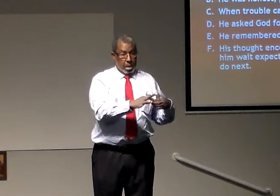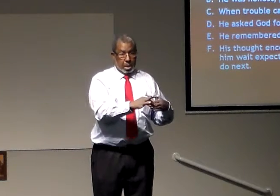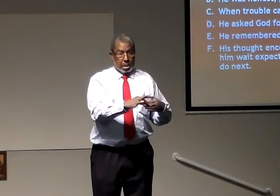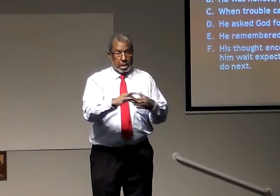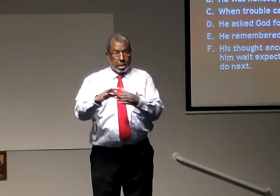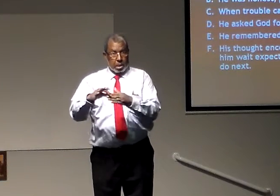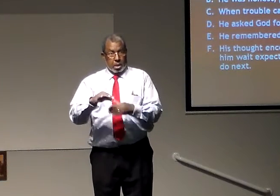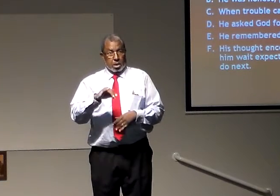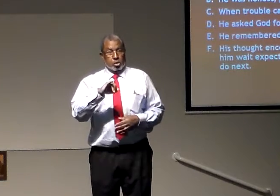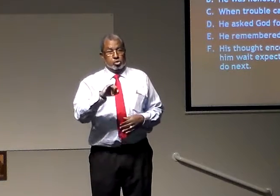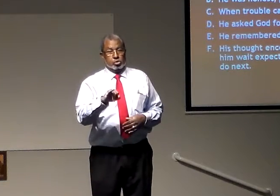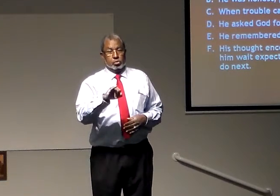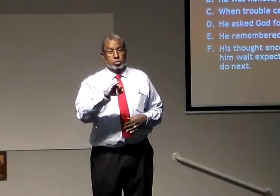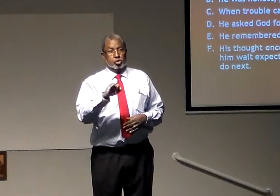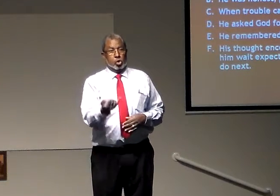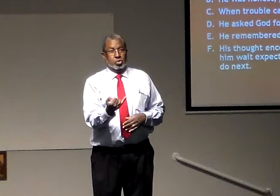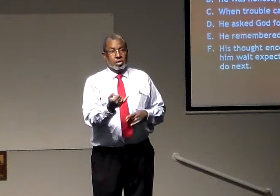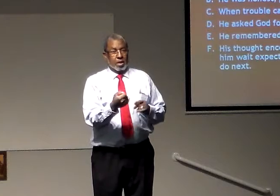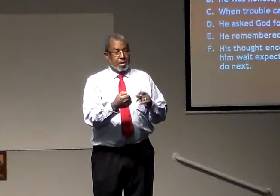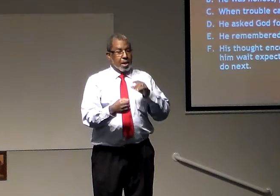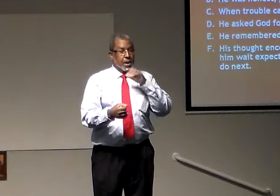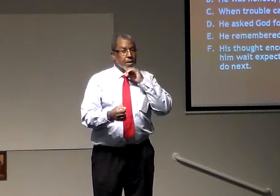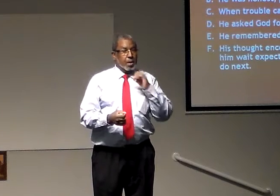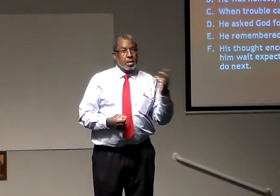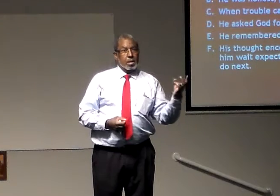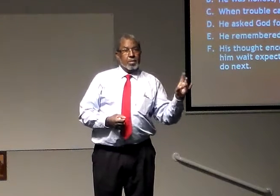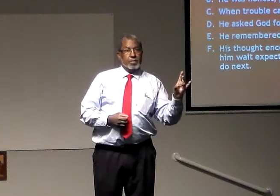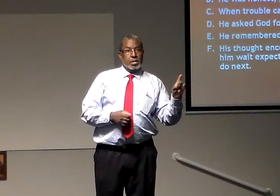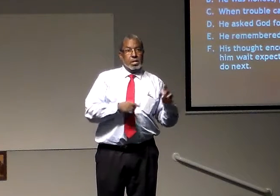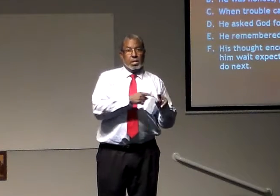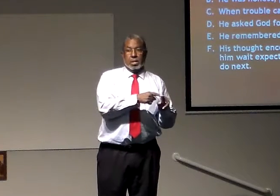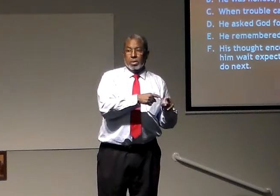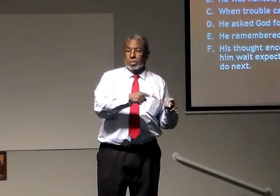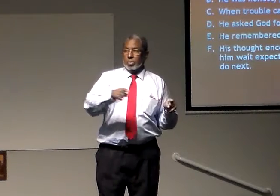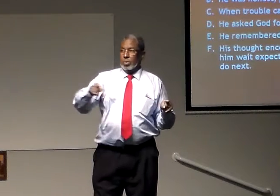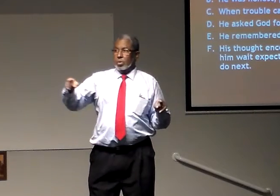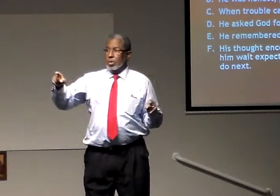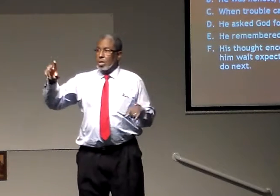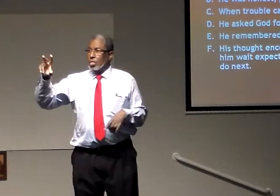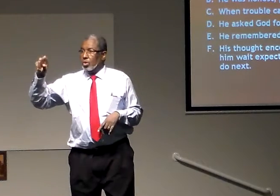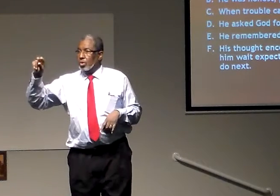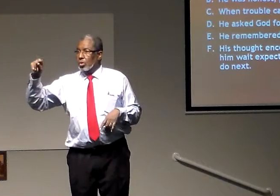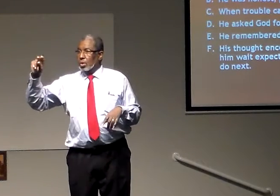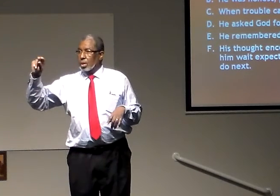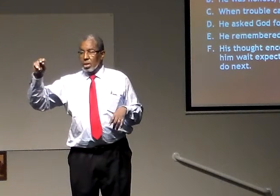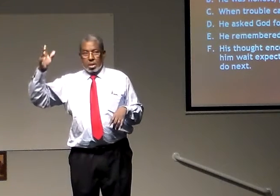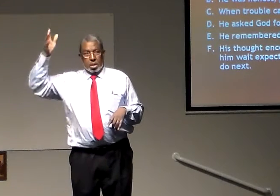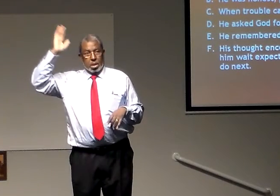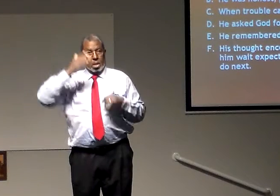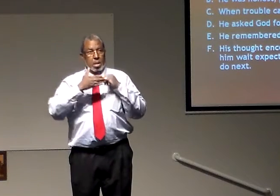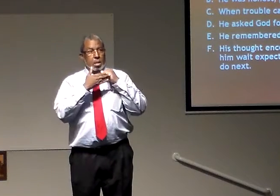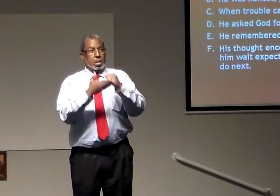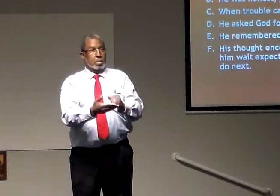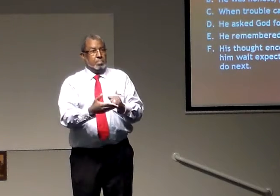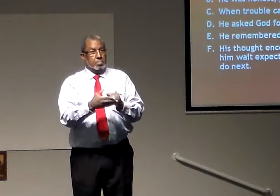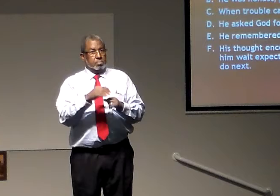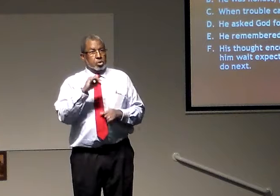unexpectedly to see what God would do next. And as you can see, all the way to 17th to